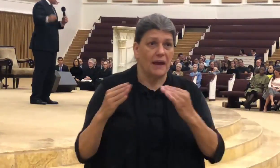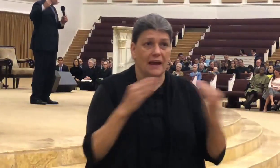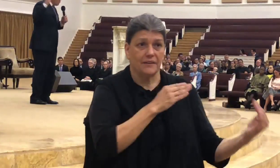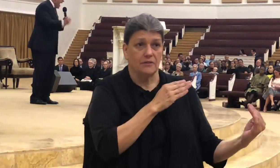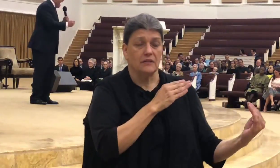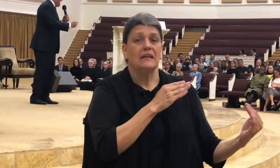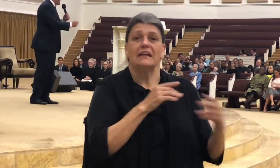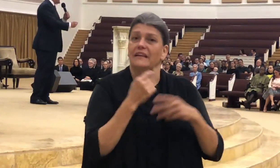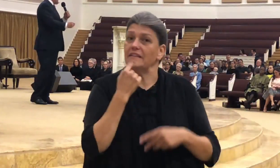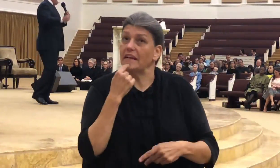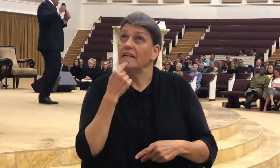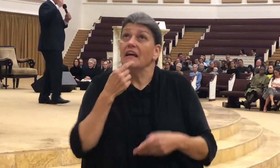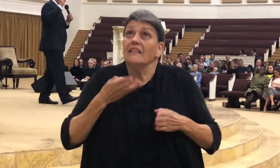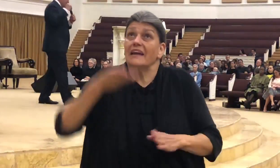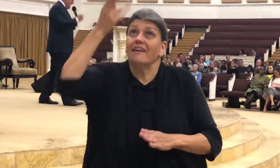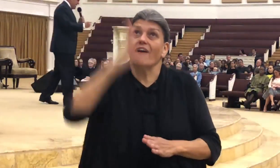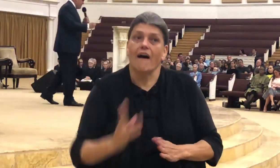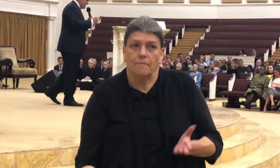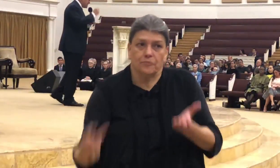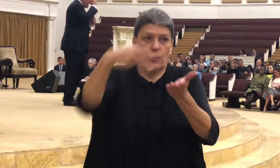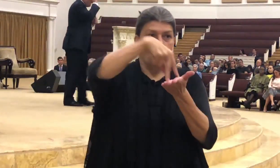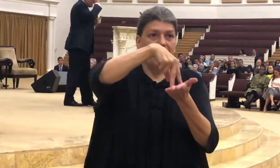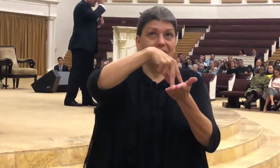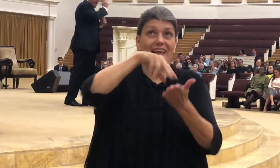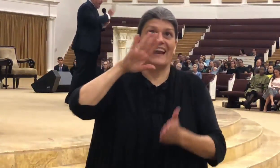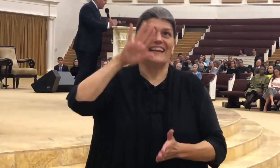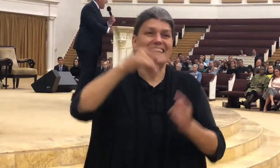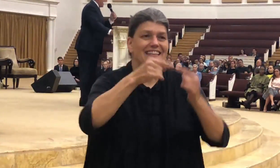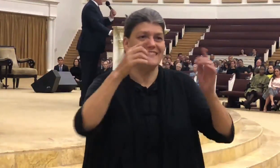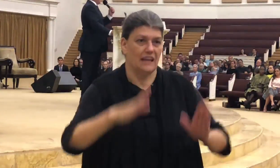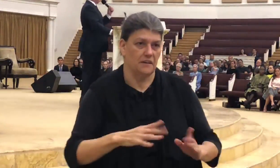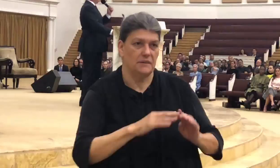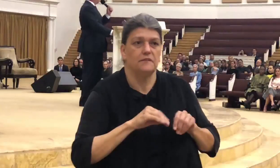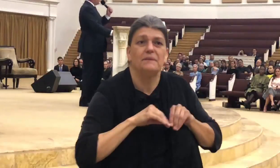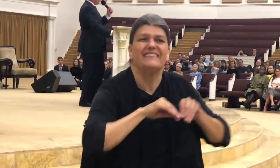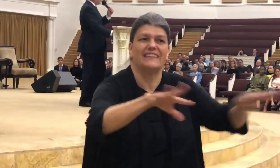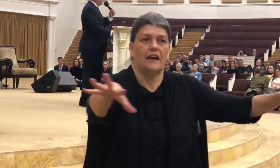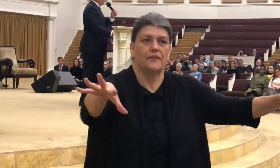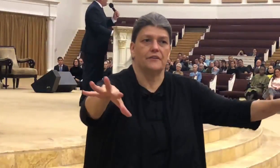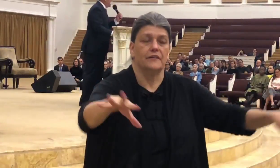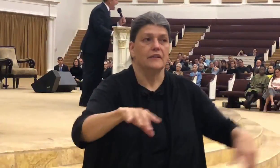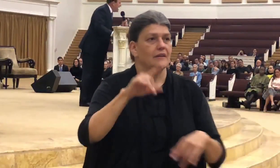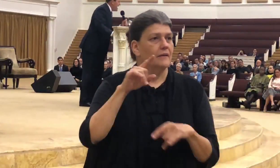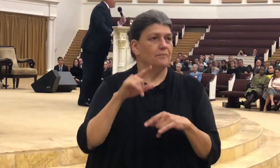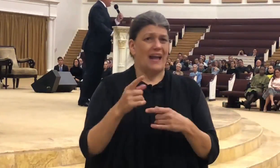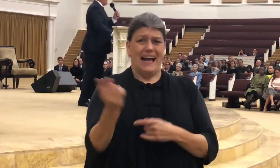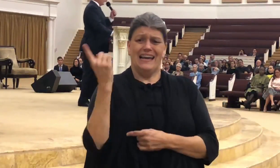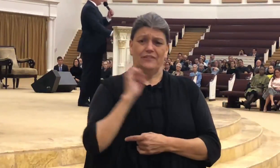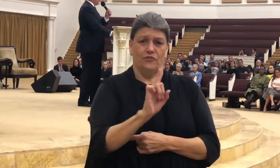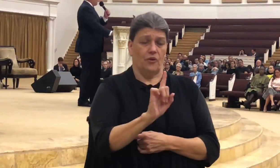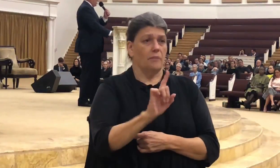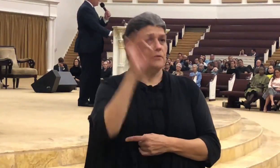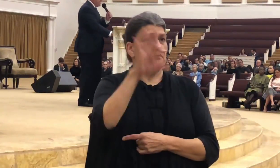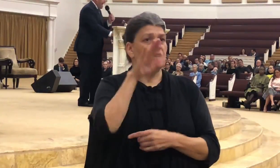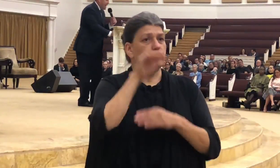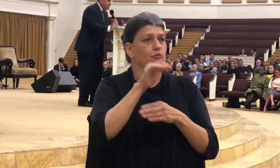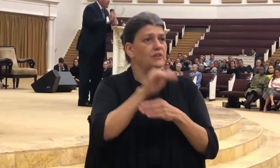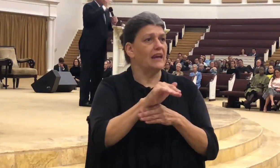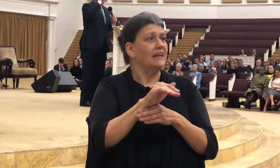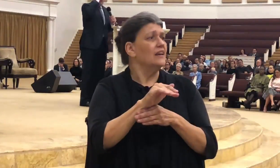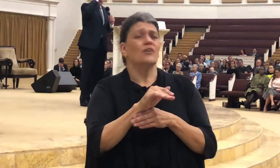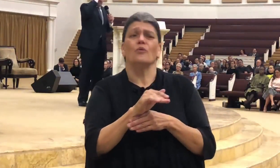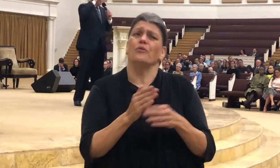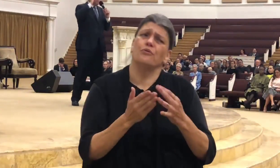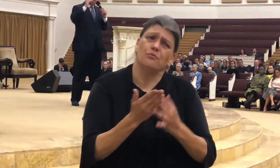God arise and his enemies be scattered. I came to preach to people today that are going through hard